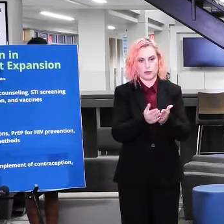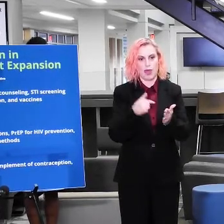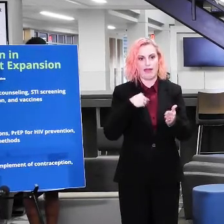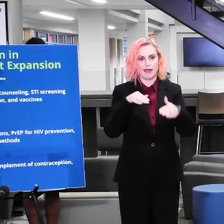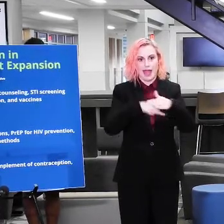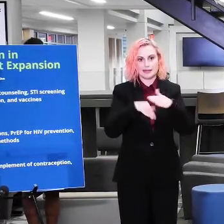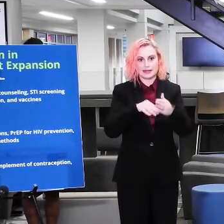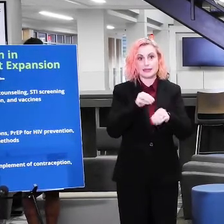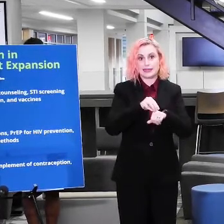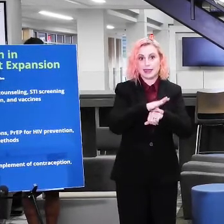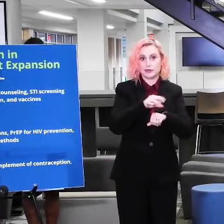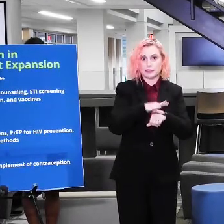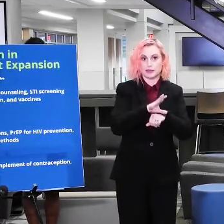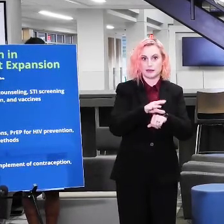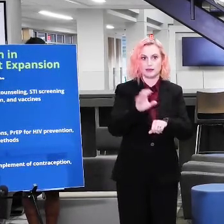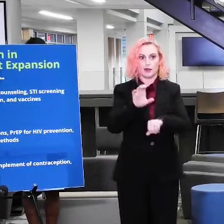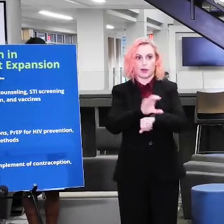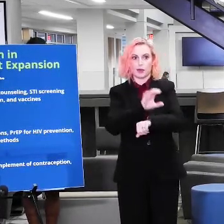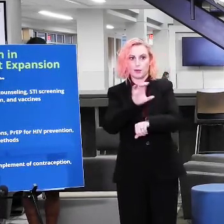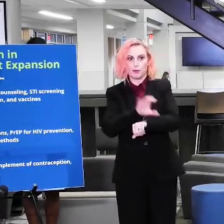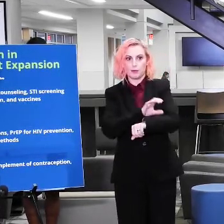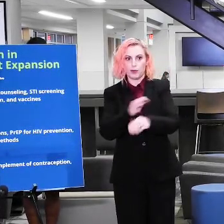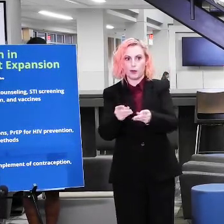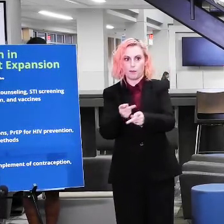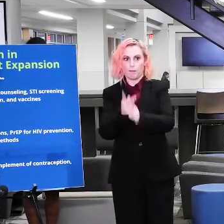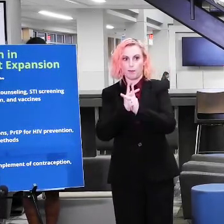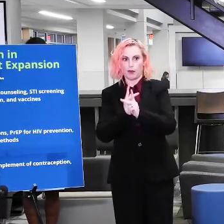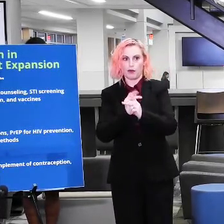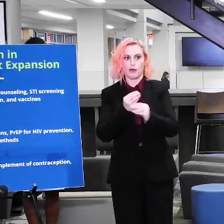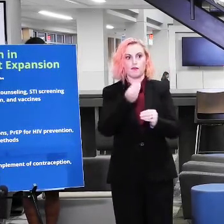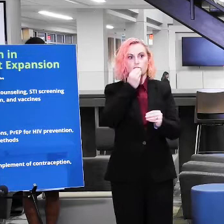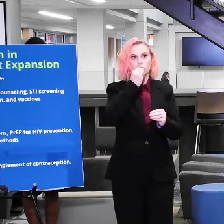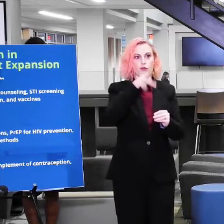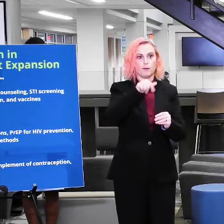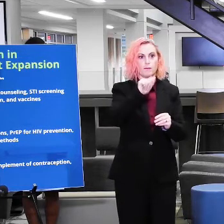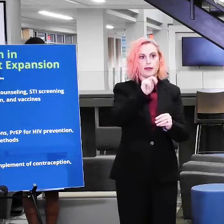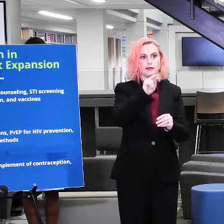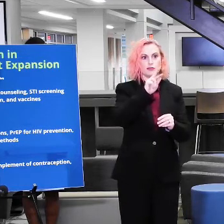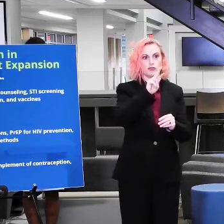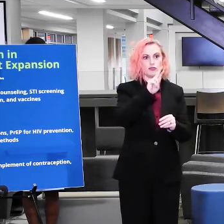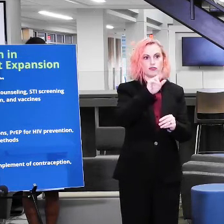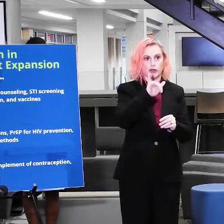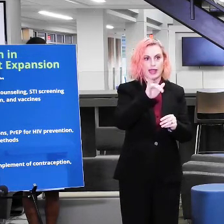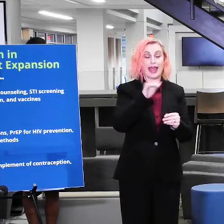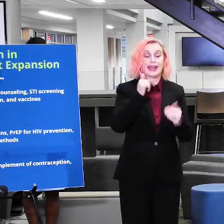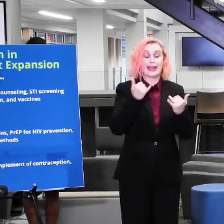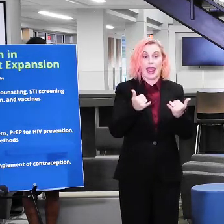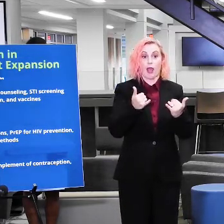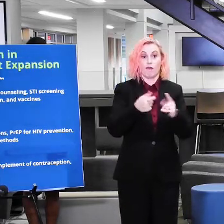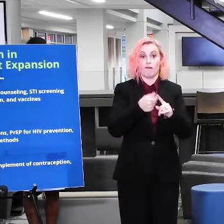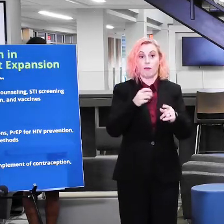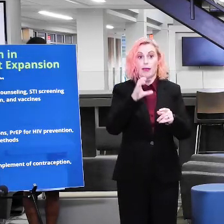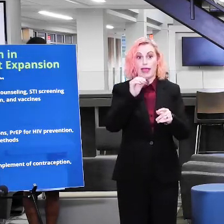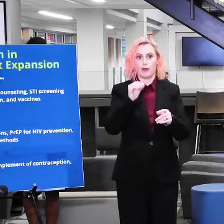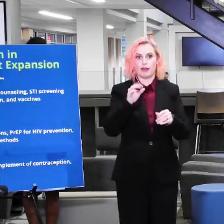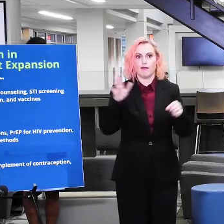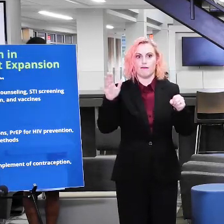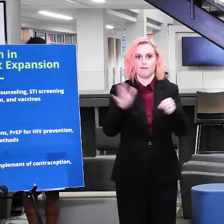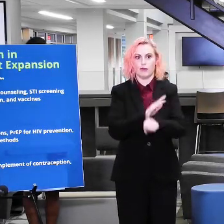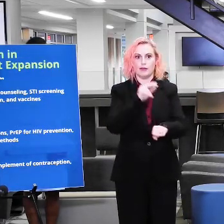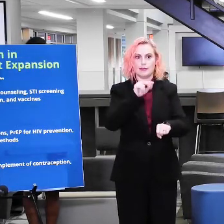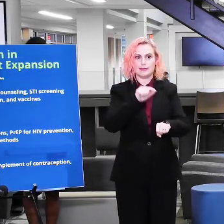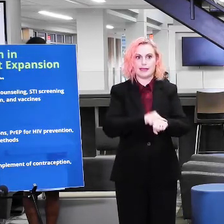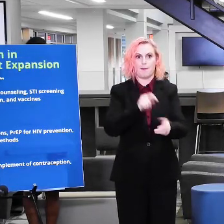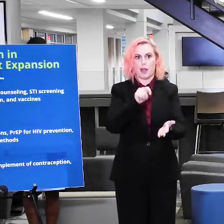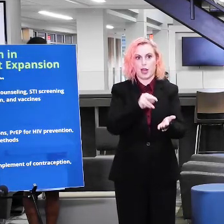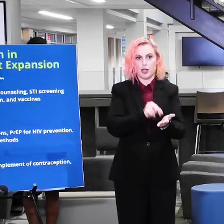access to counseling, computer rentals, a food pantry, and now, thanks to the county, full-time nurses